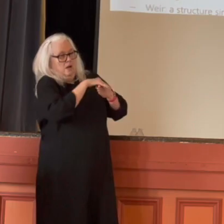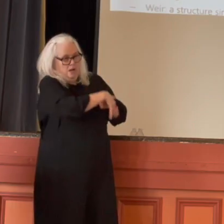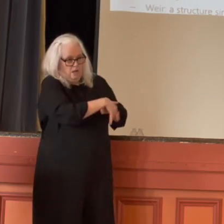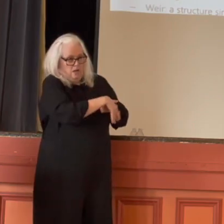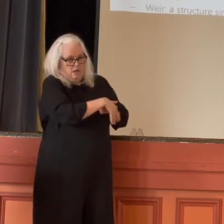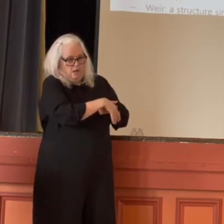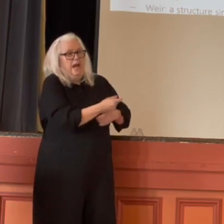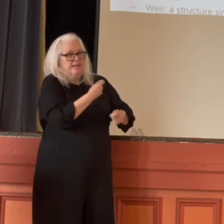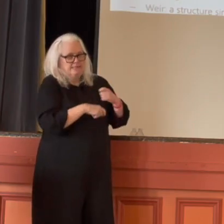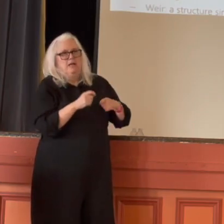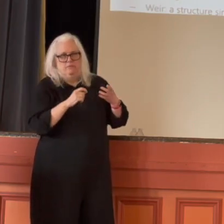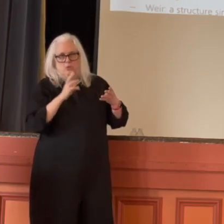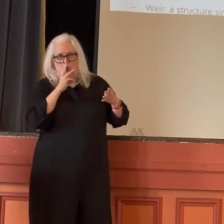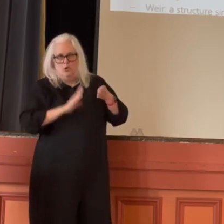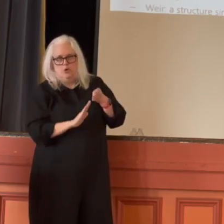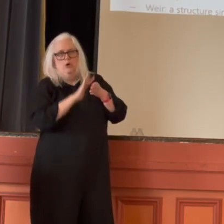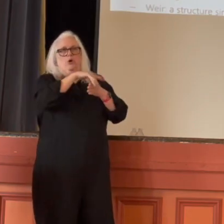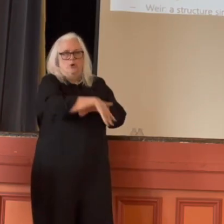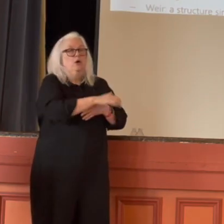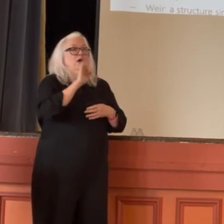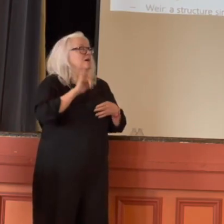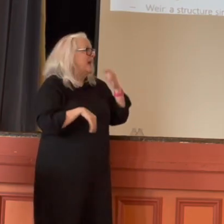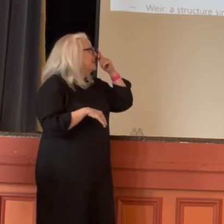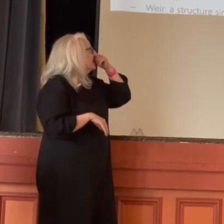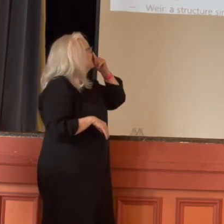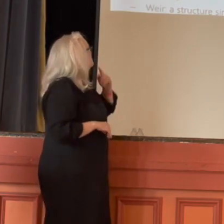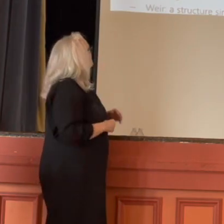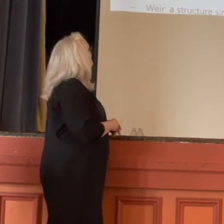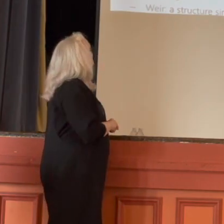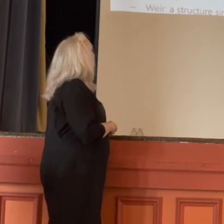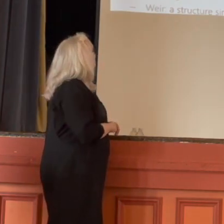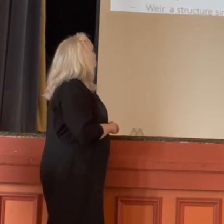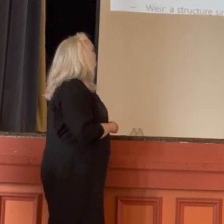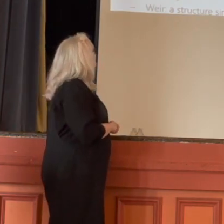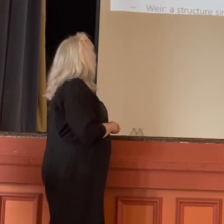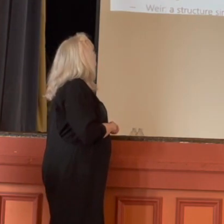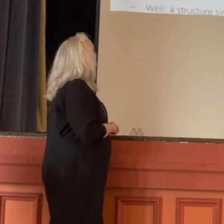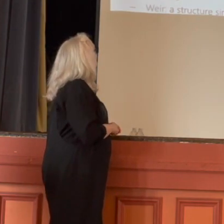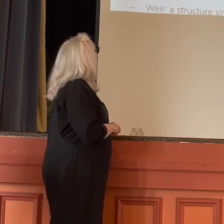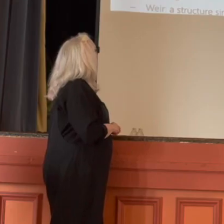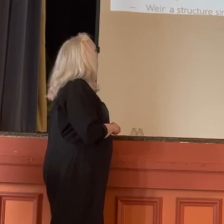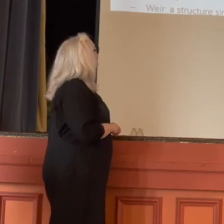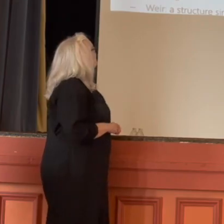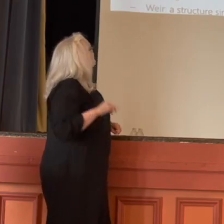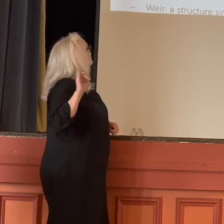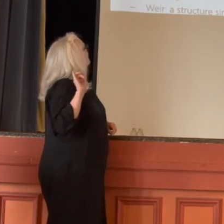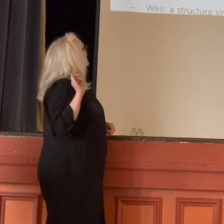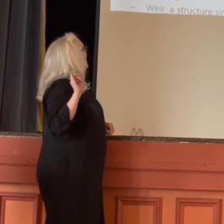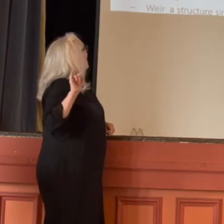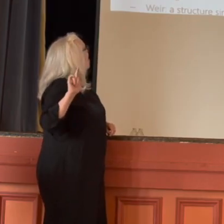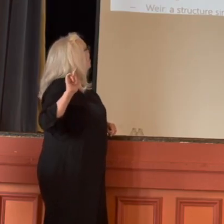GI is green infrastructure. That's the use of natural systems to hold water in place where